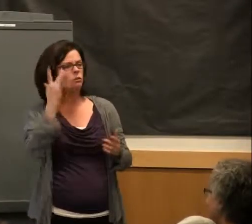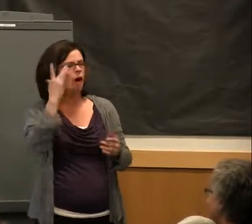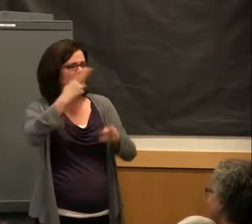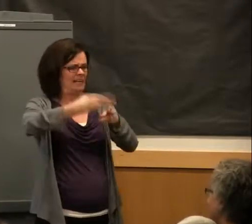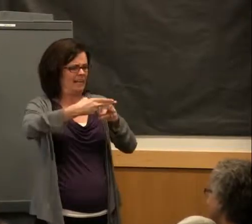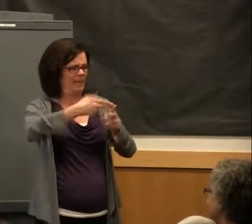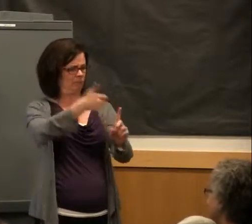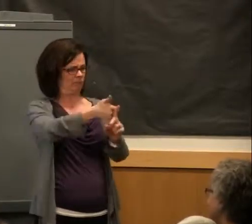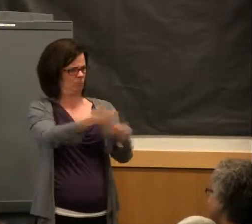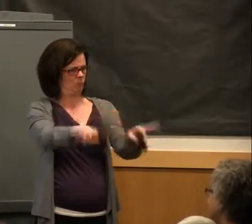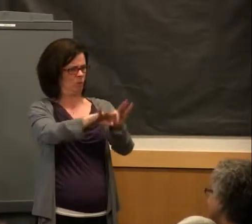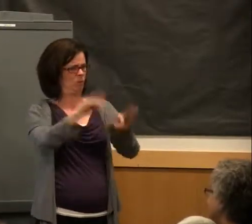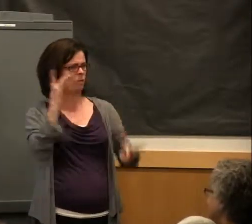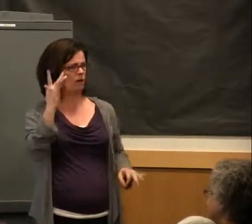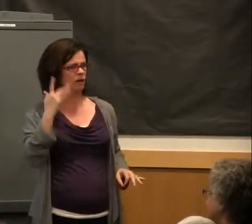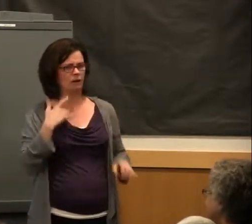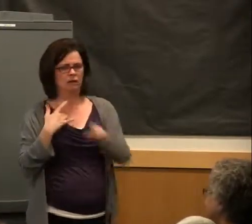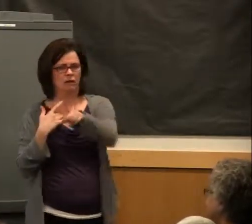important?